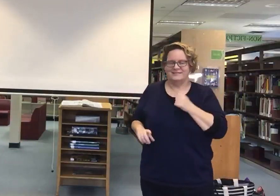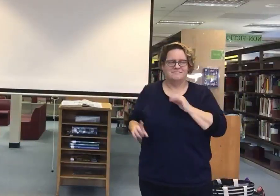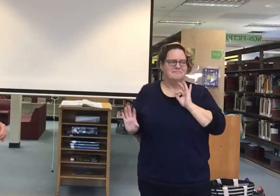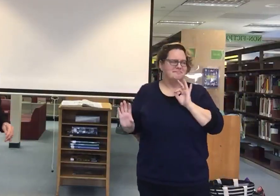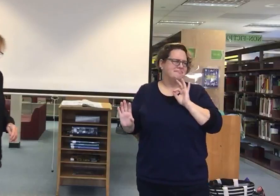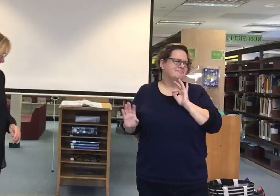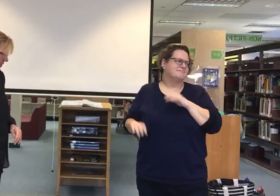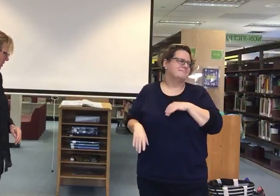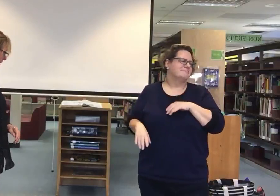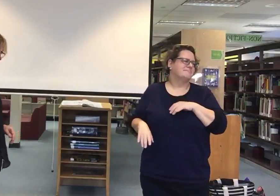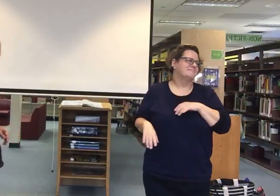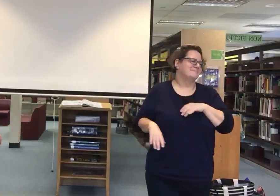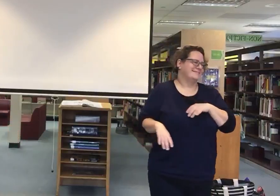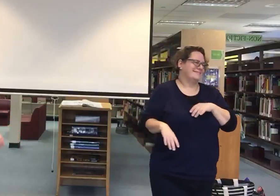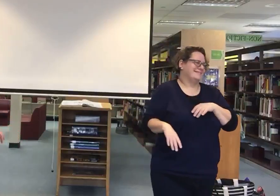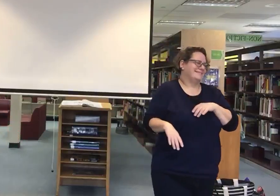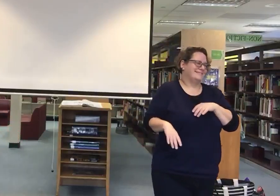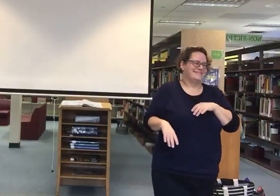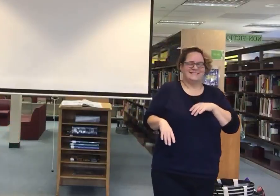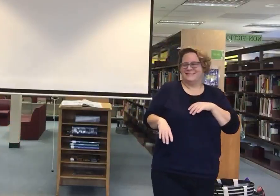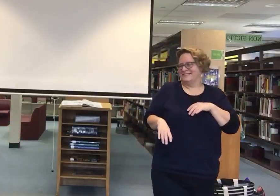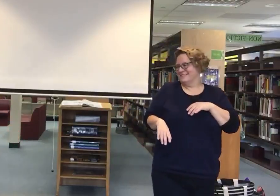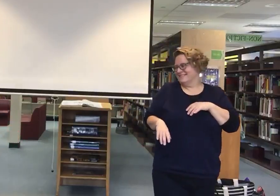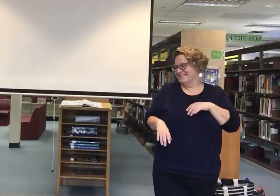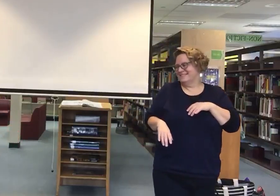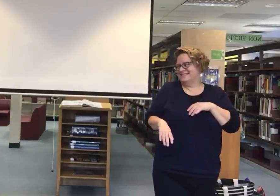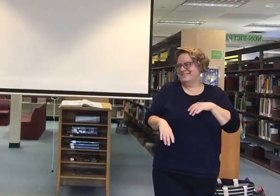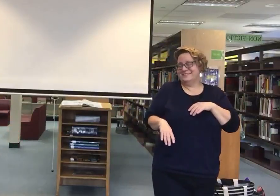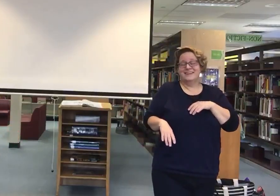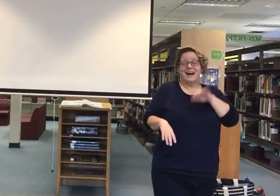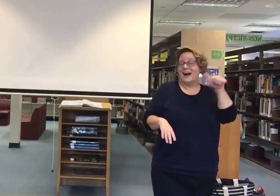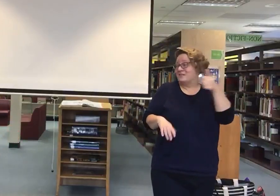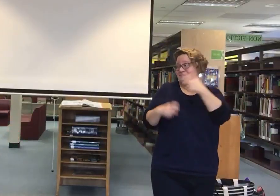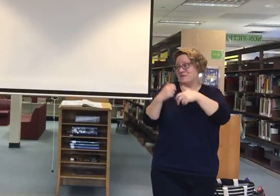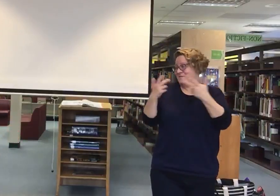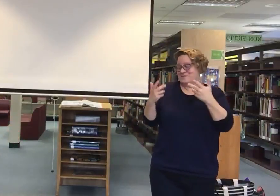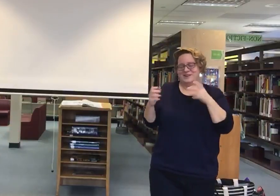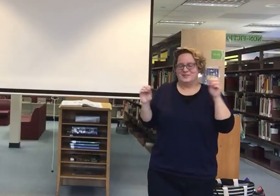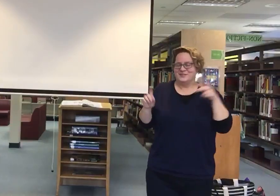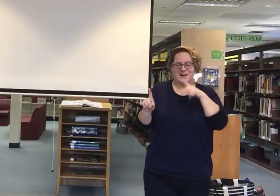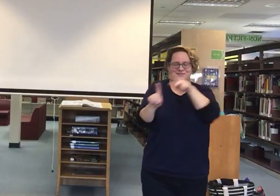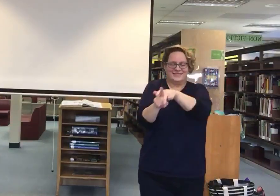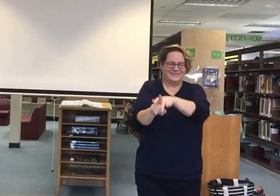what our second obstacle is an outlet. Here, oh, sorry. I,